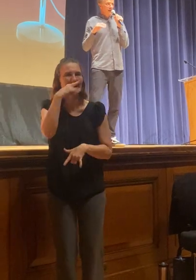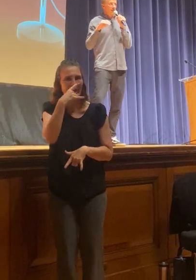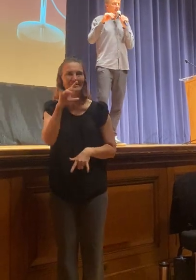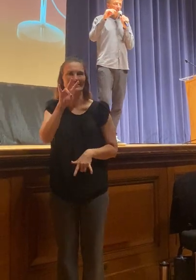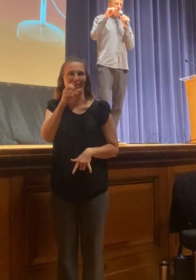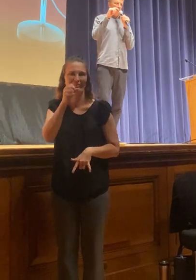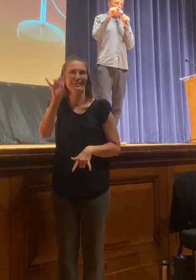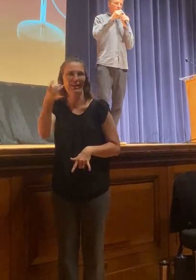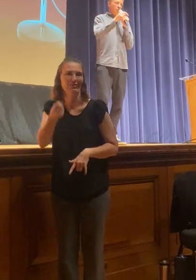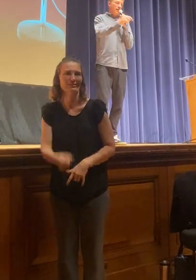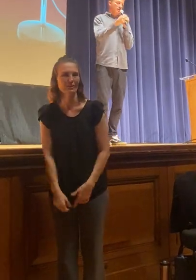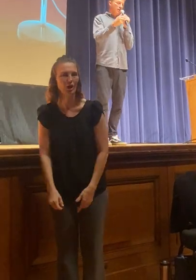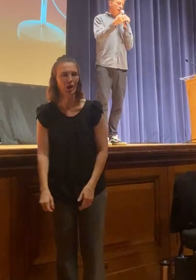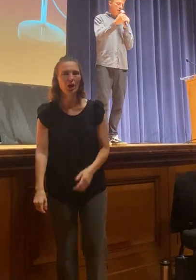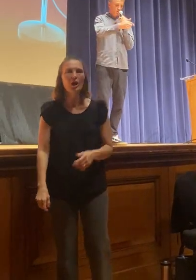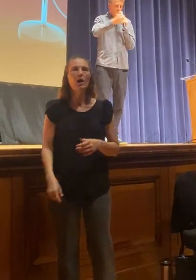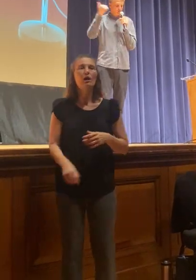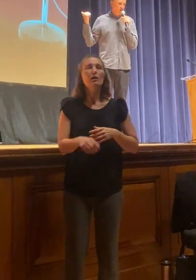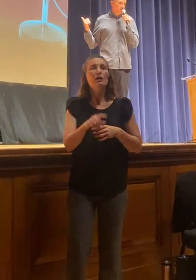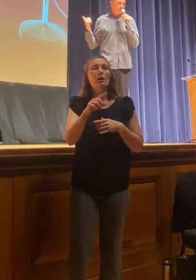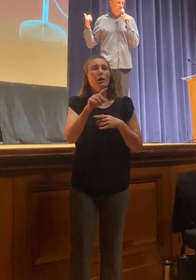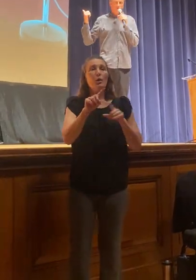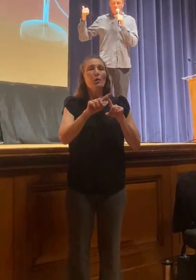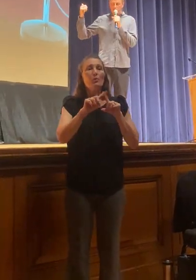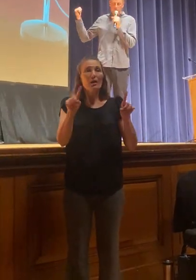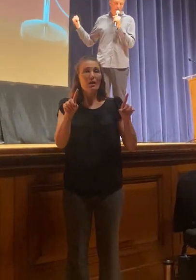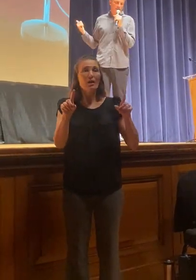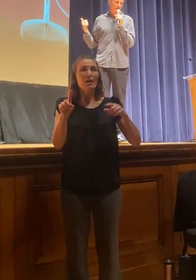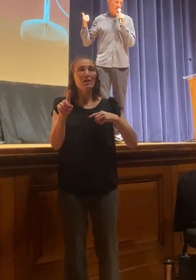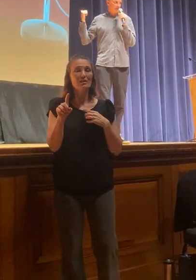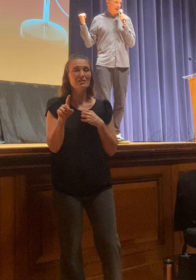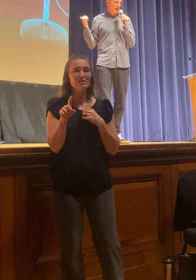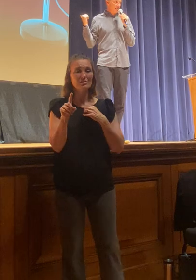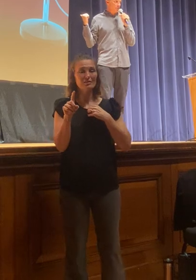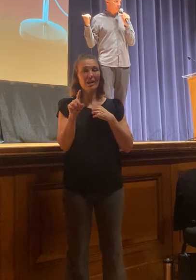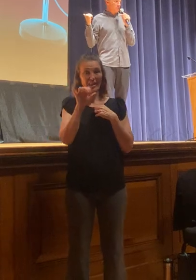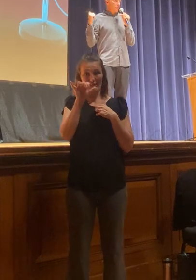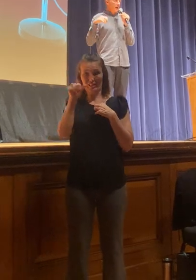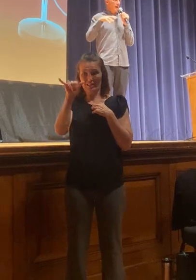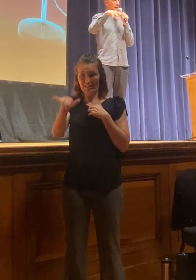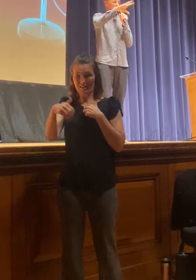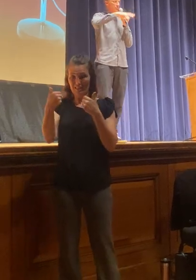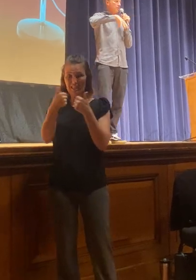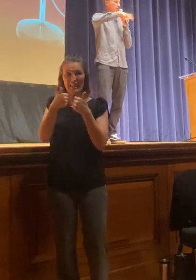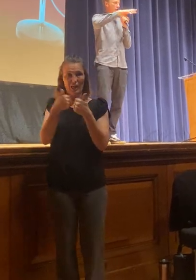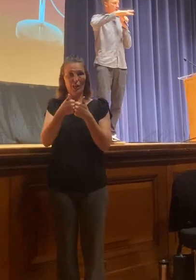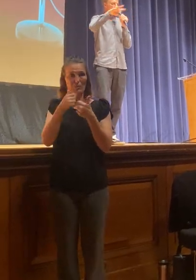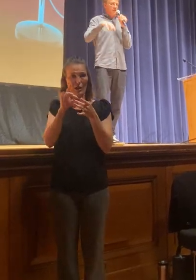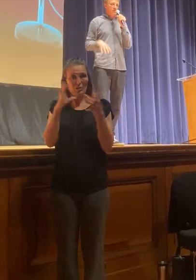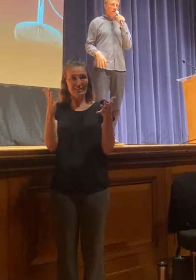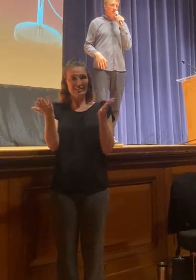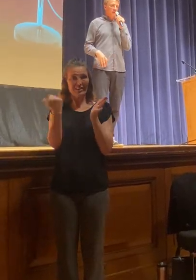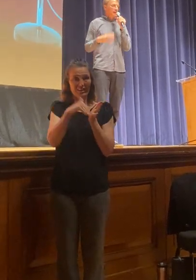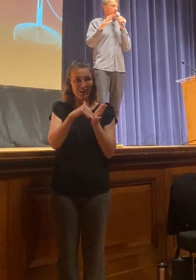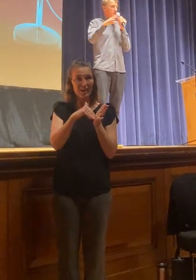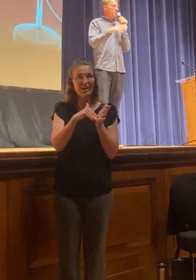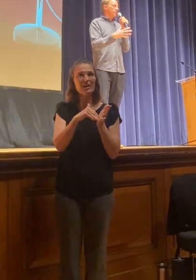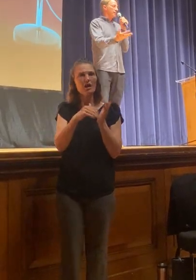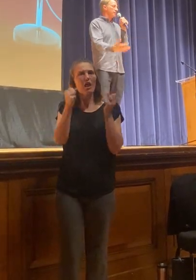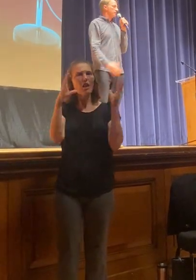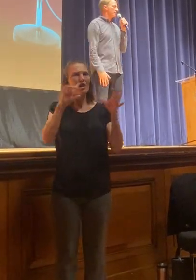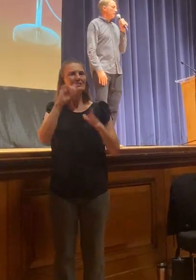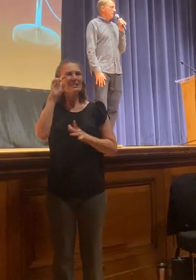But, but when we were re-releasing this game, I got a few requests from the deaf community, like,